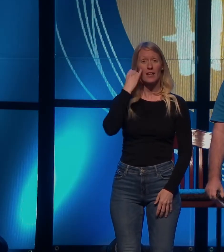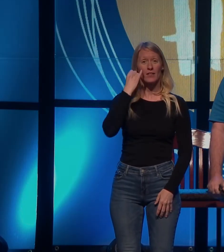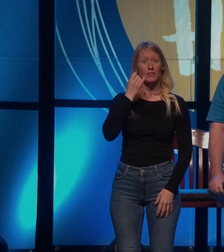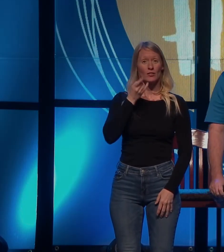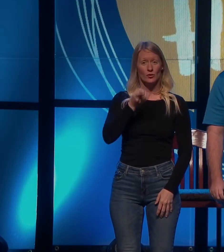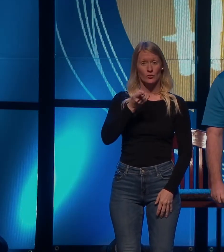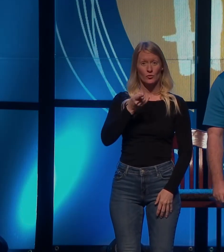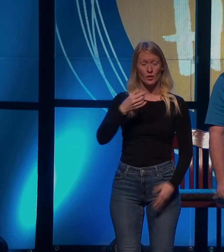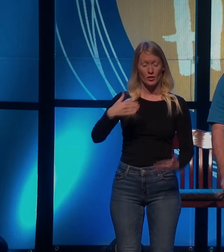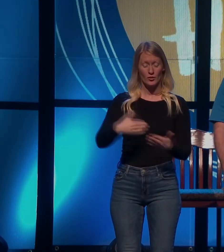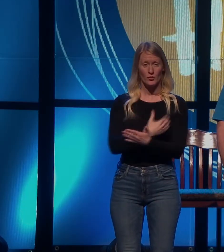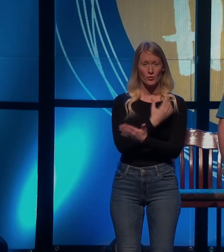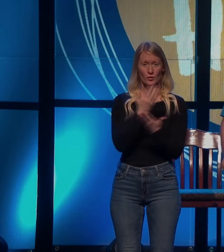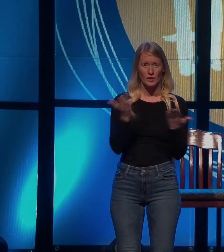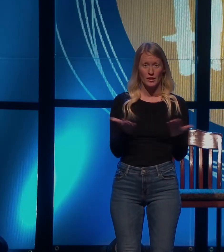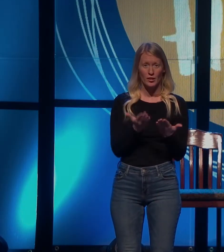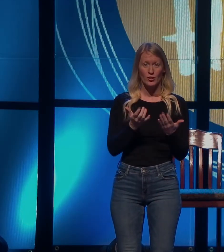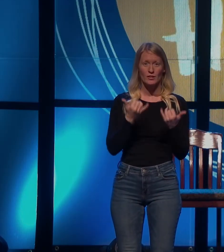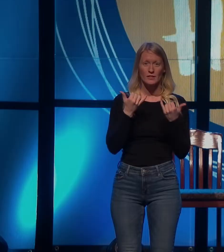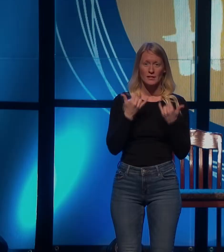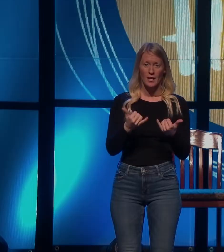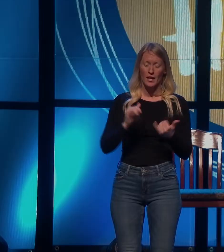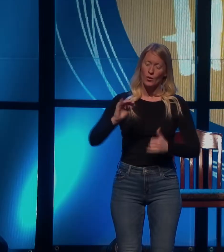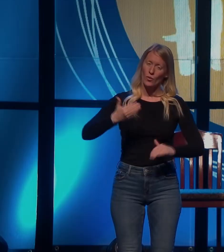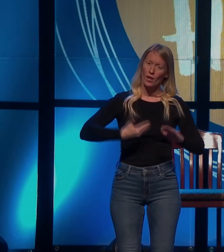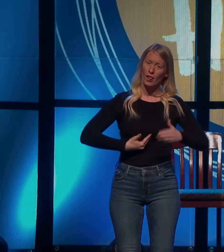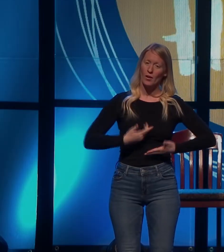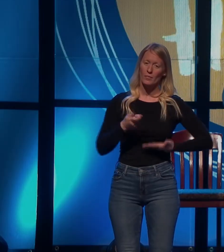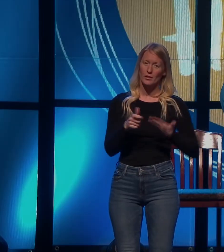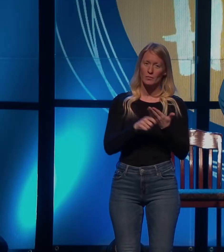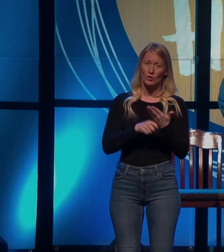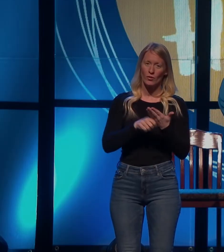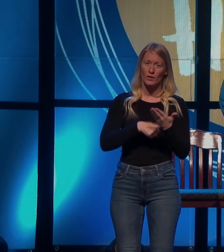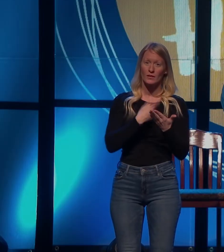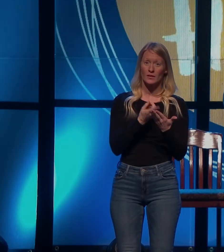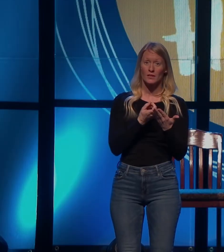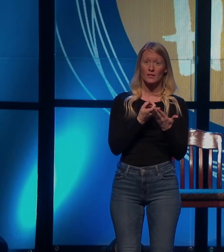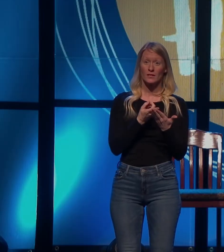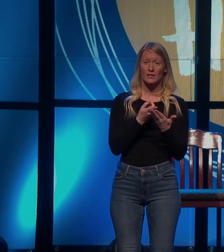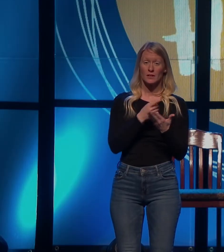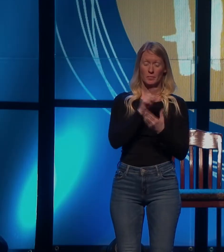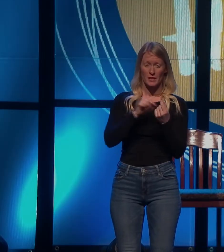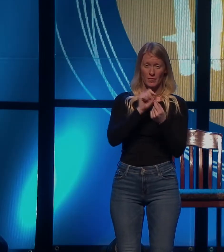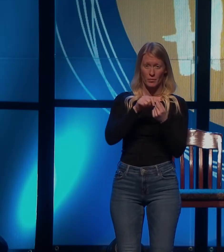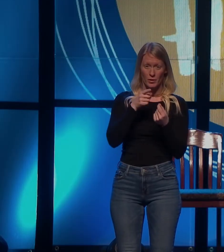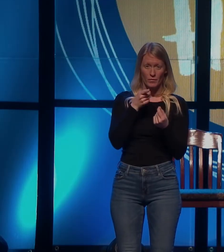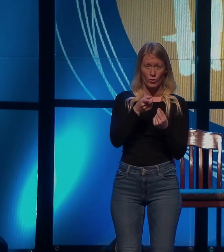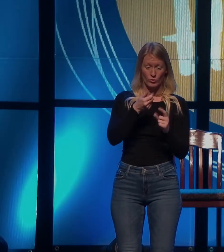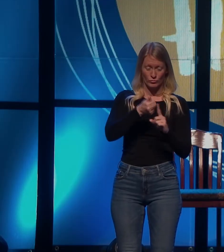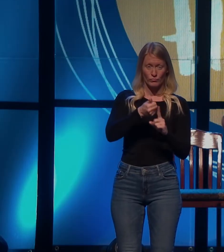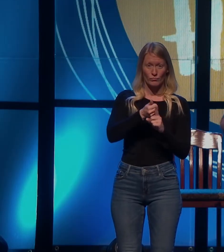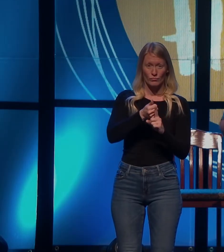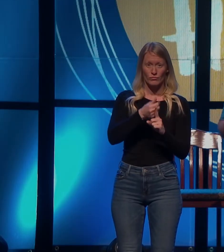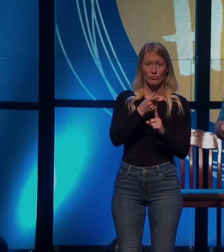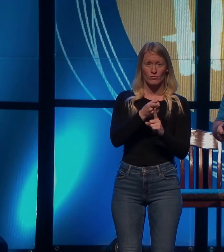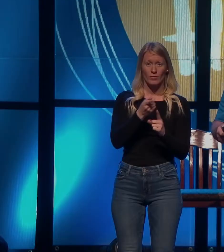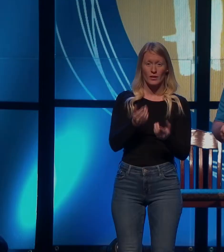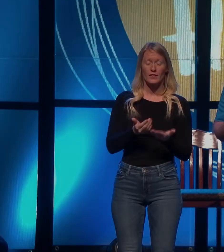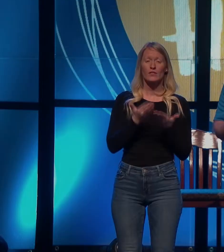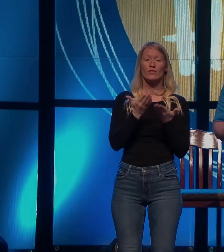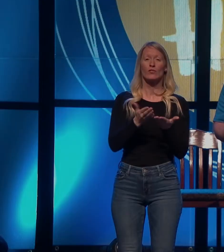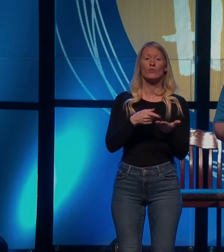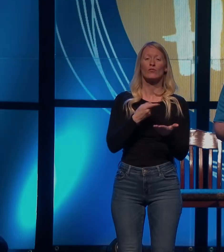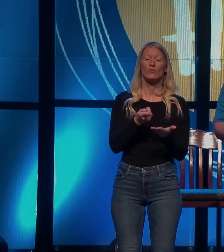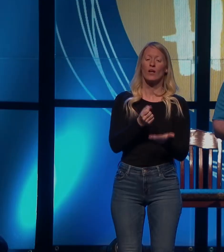here today, welcome again. And this program folder is specifically designed for you. It'll give you tons of